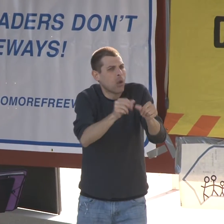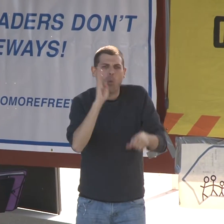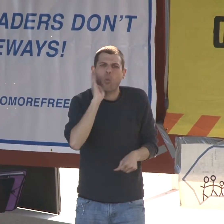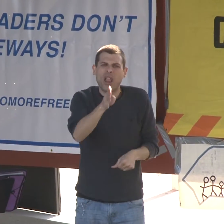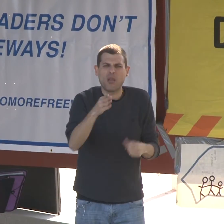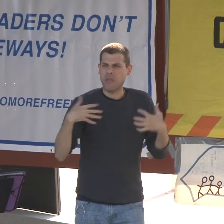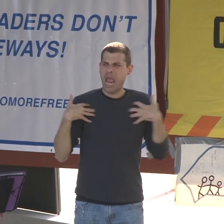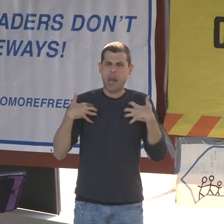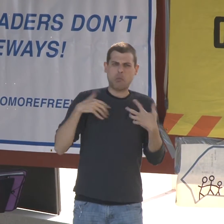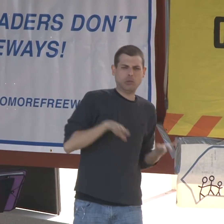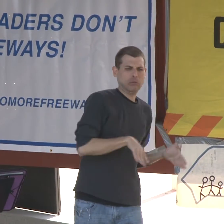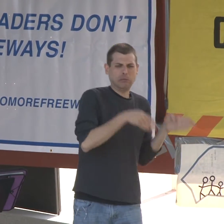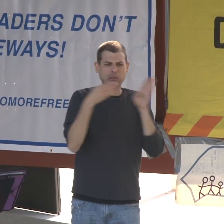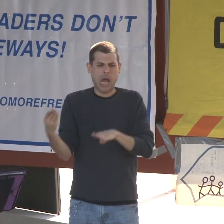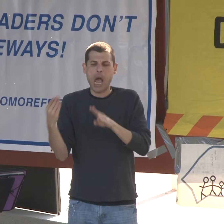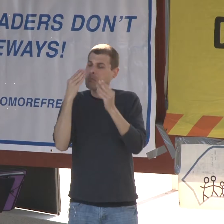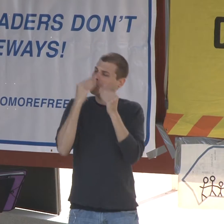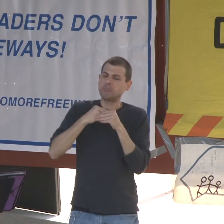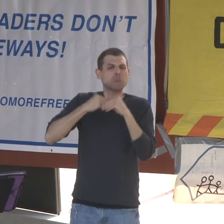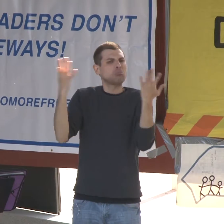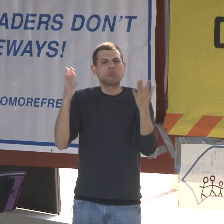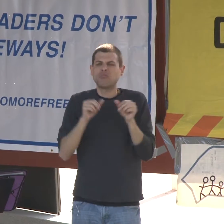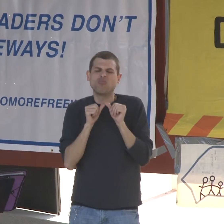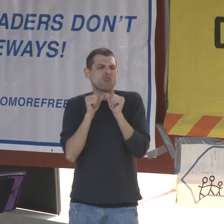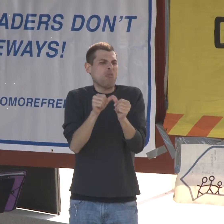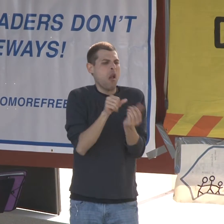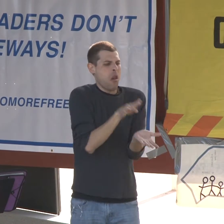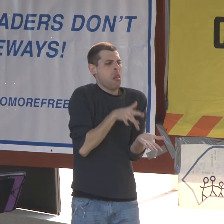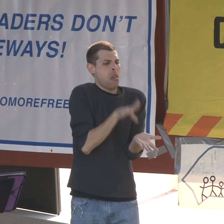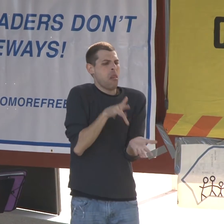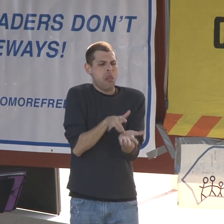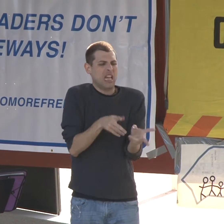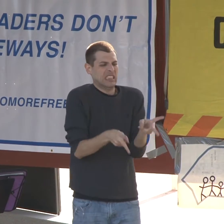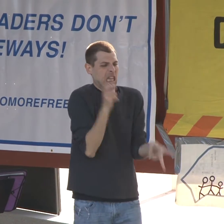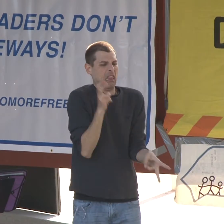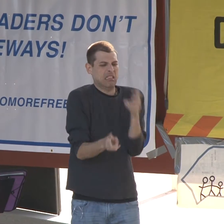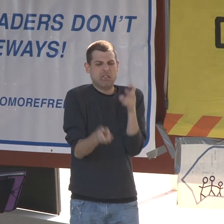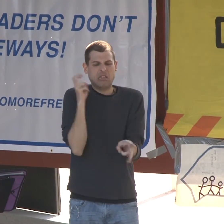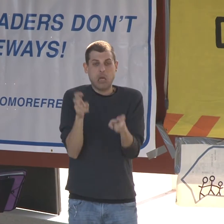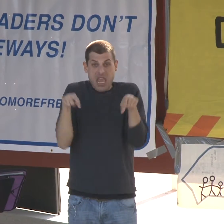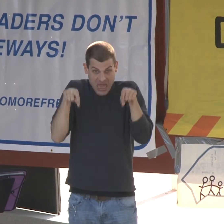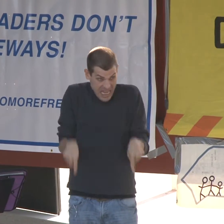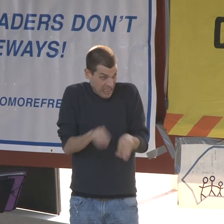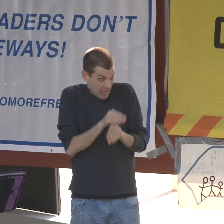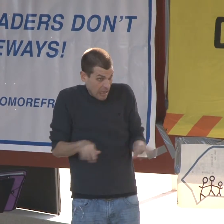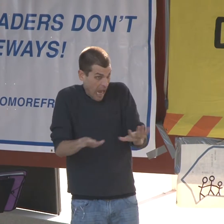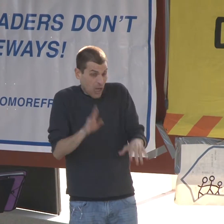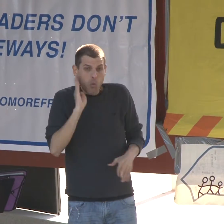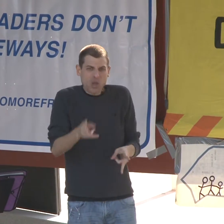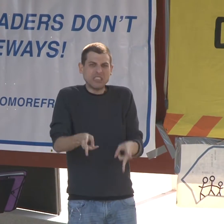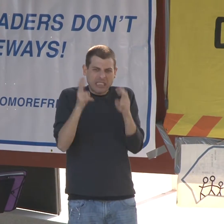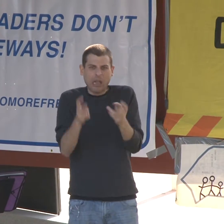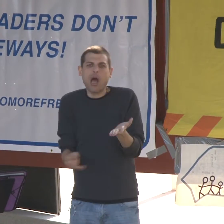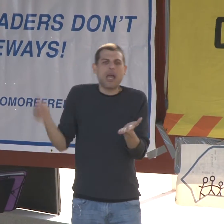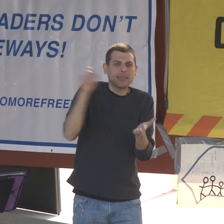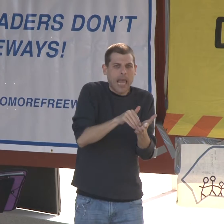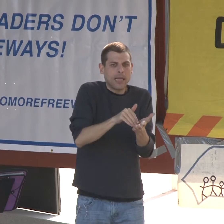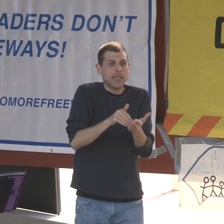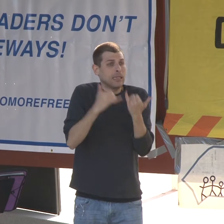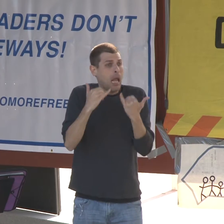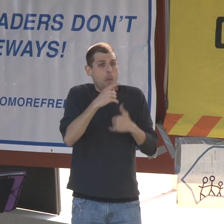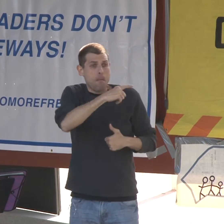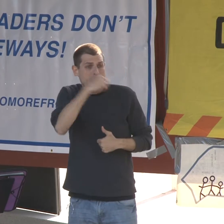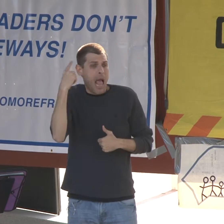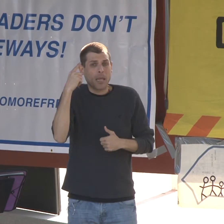dictatorship will steal this land that we stand on right now a second time from the community of beautiful black